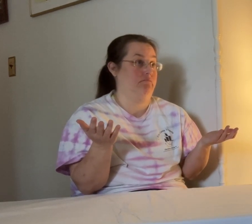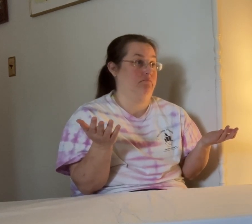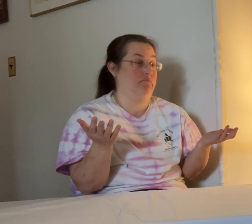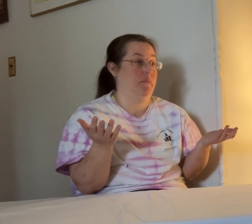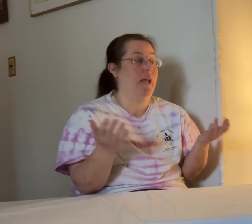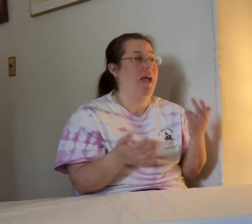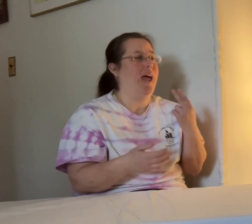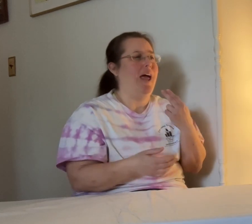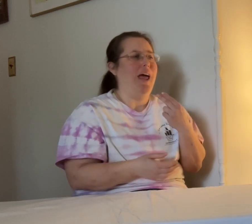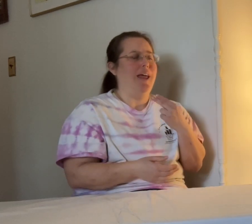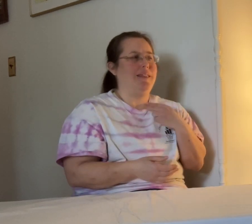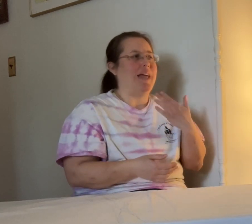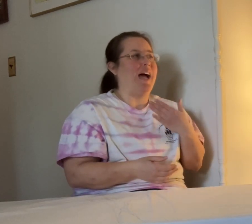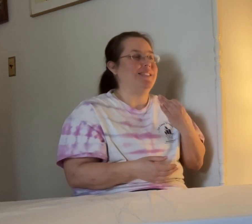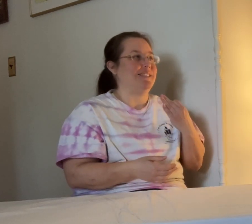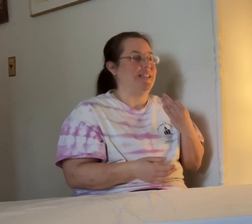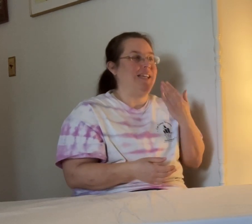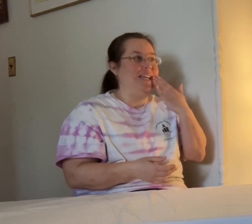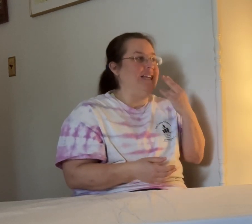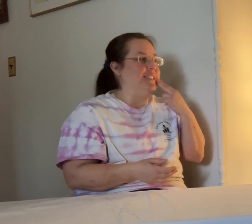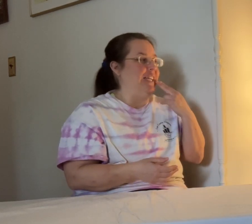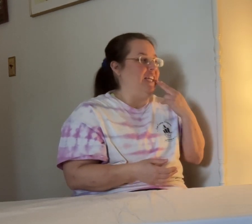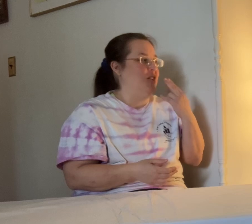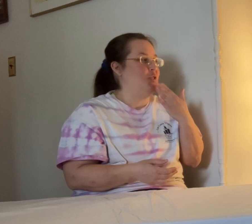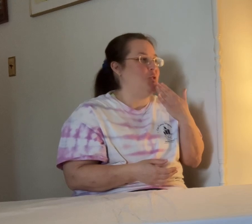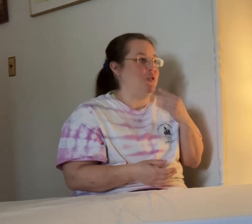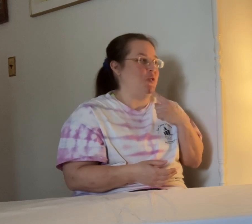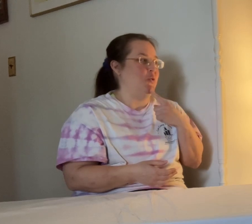that's just one. That's easy to do.